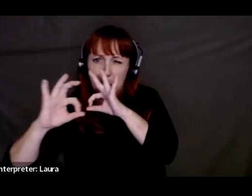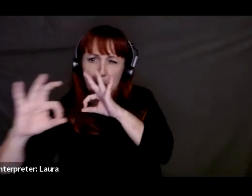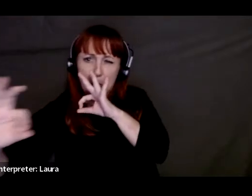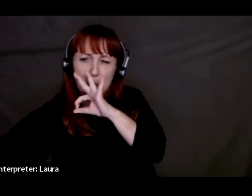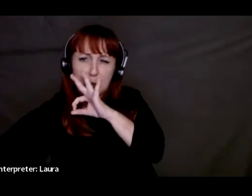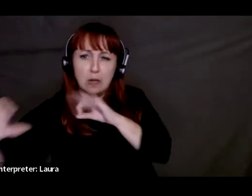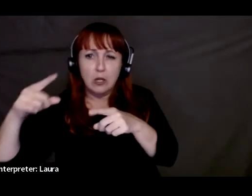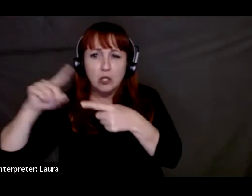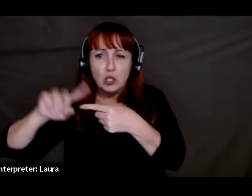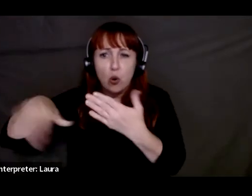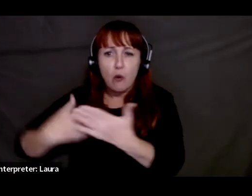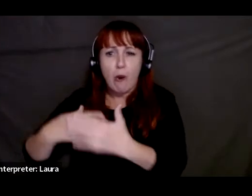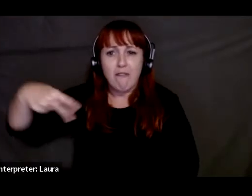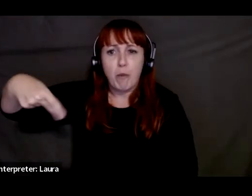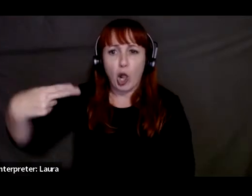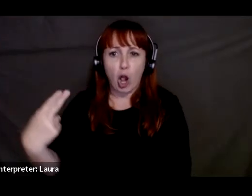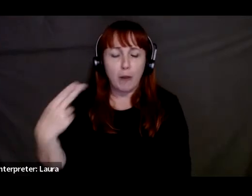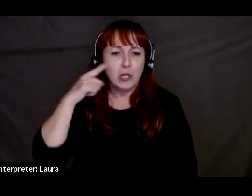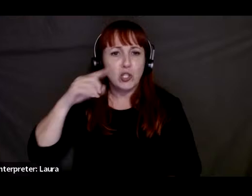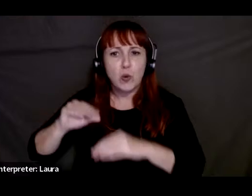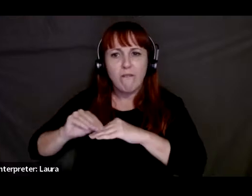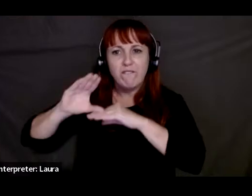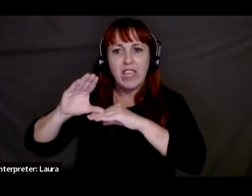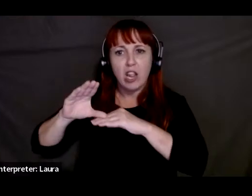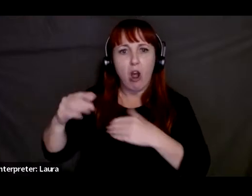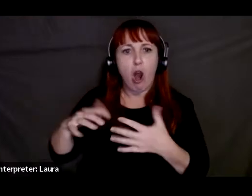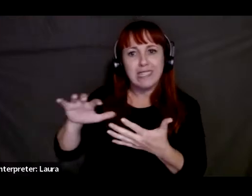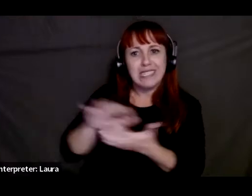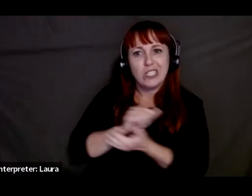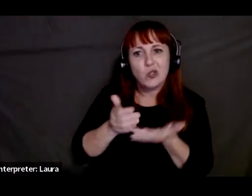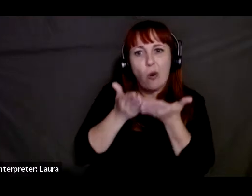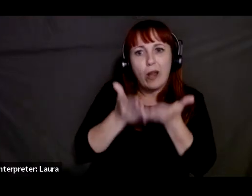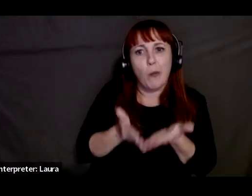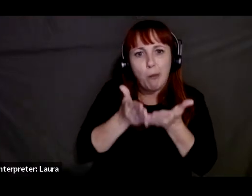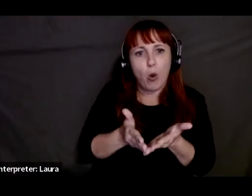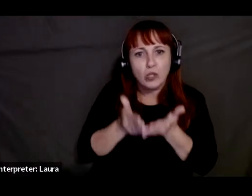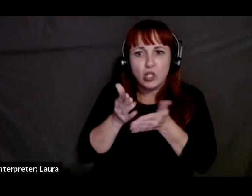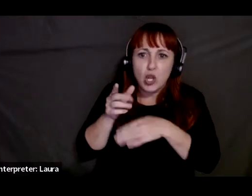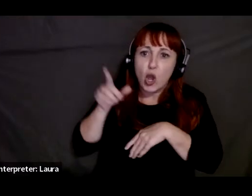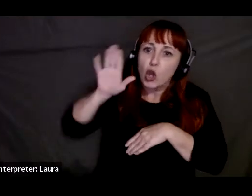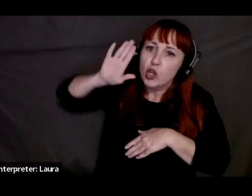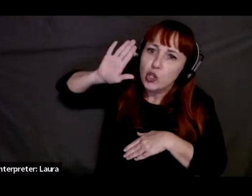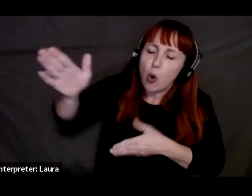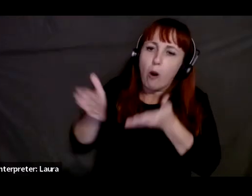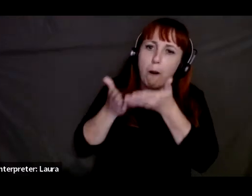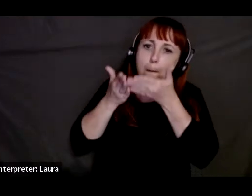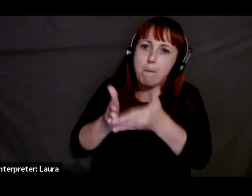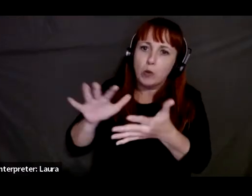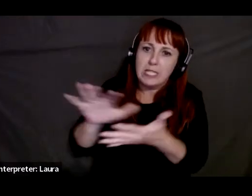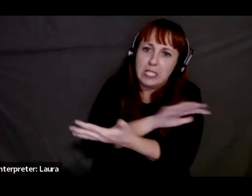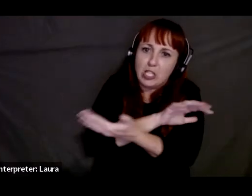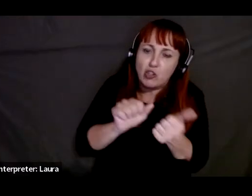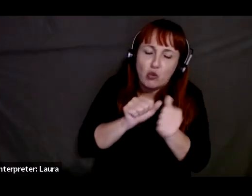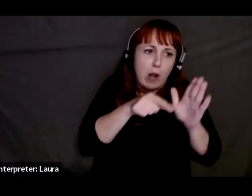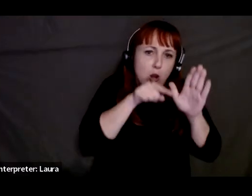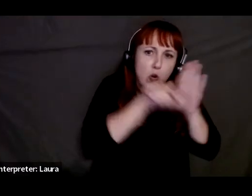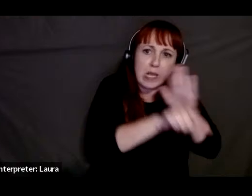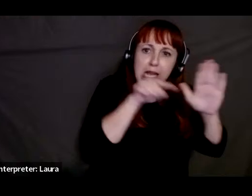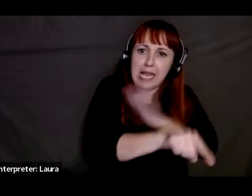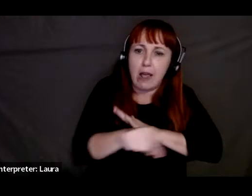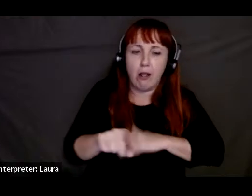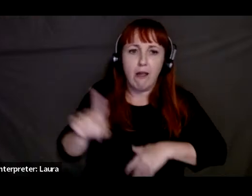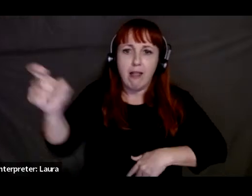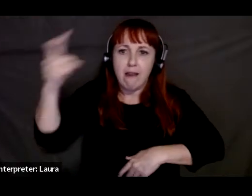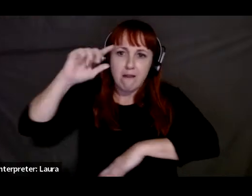Harbor. To fill what? Our destroyers. Your destroyers. The Pentagon destroyers.